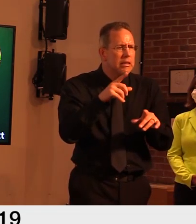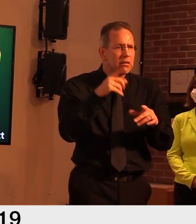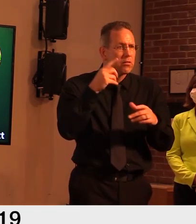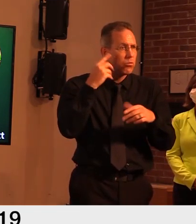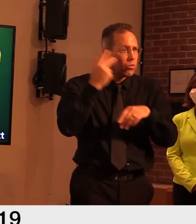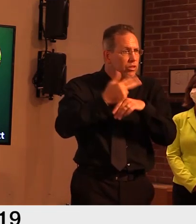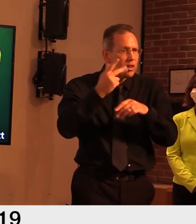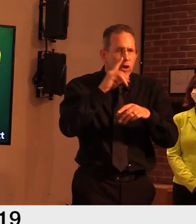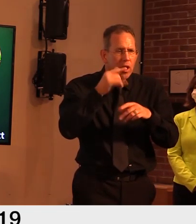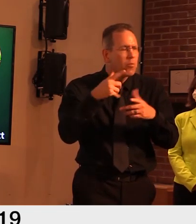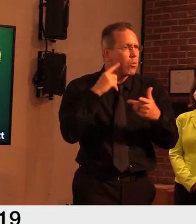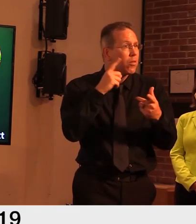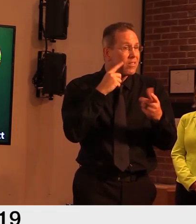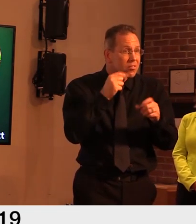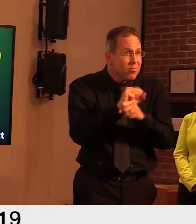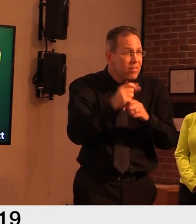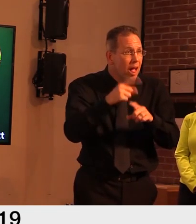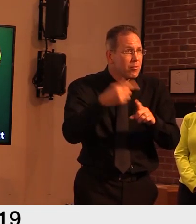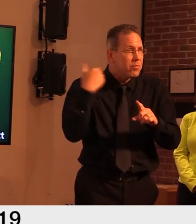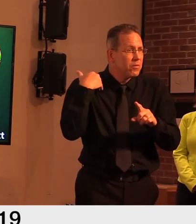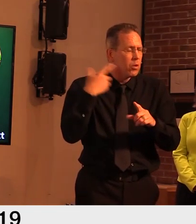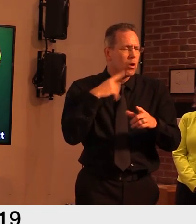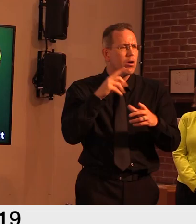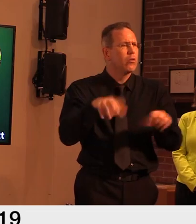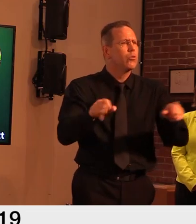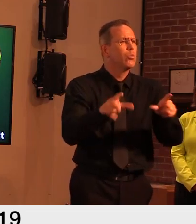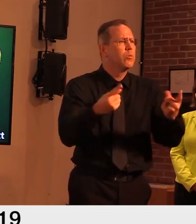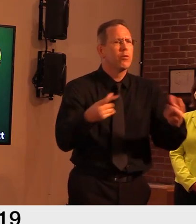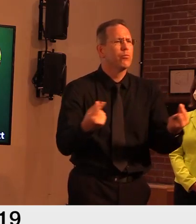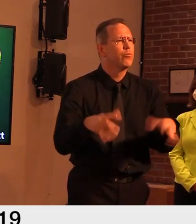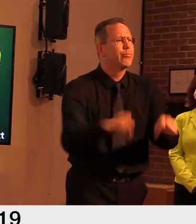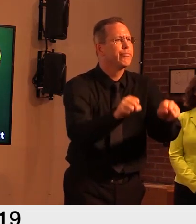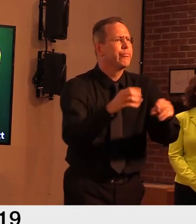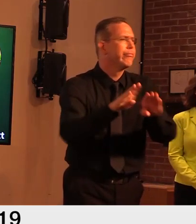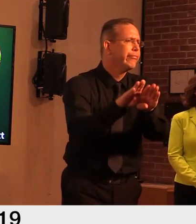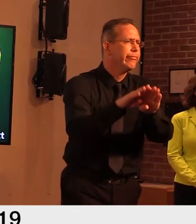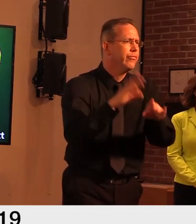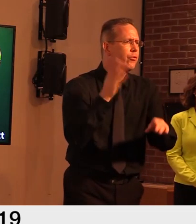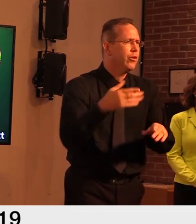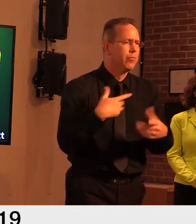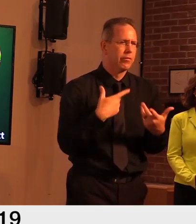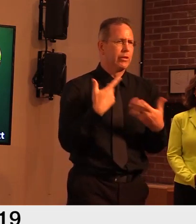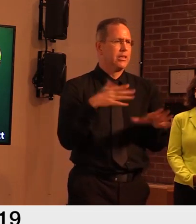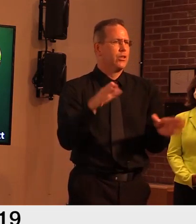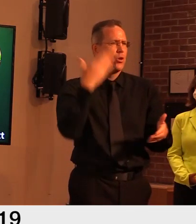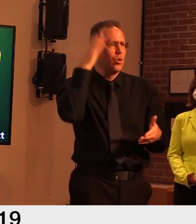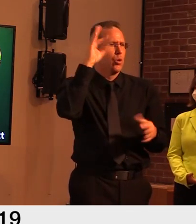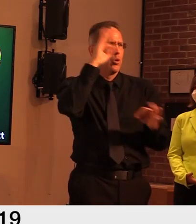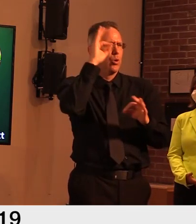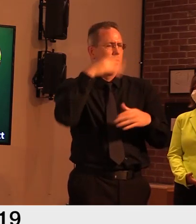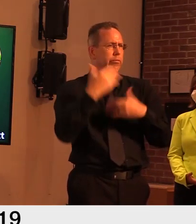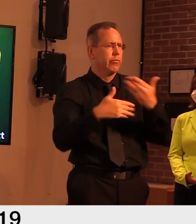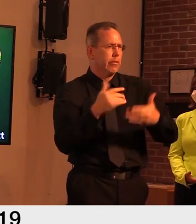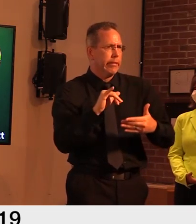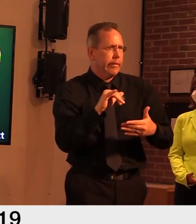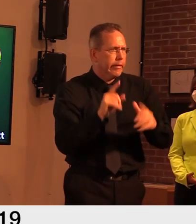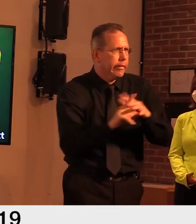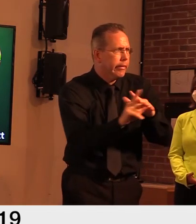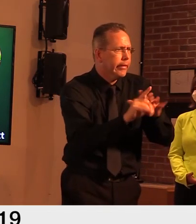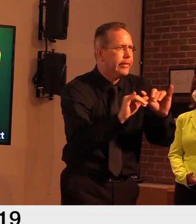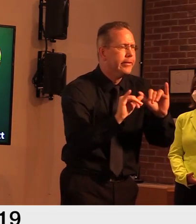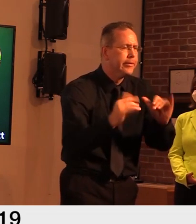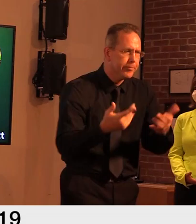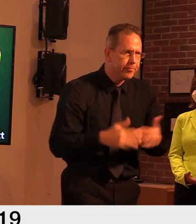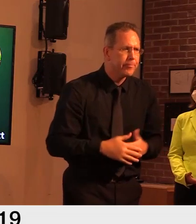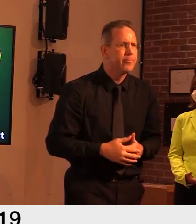So clearly, whether we had known about things around that game or not, it didn't really change our actions, which